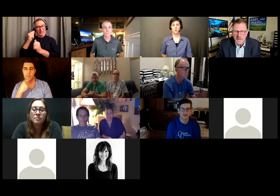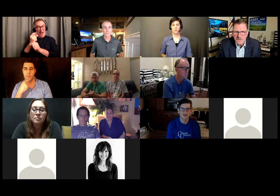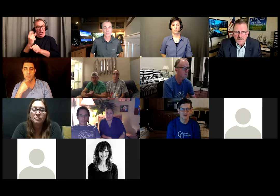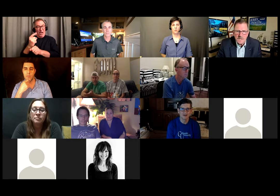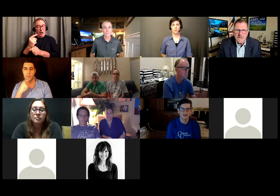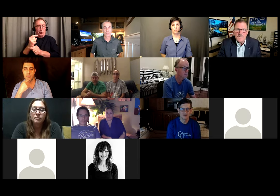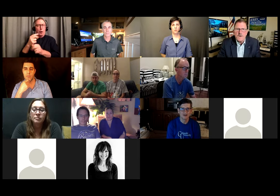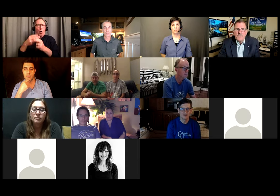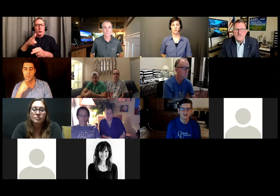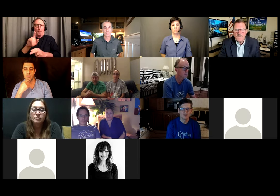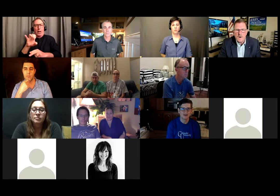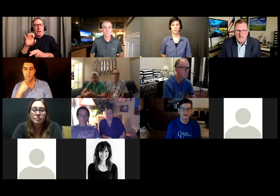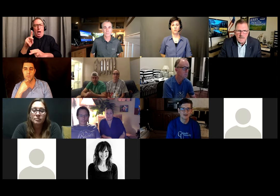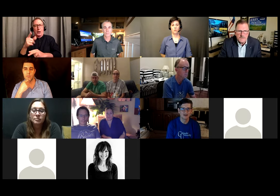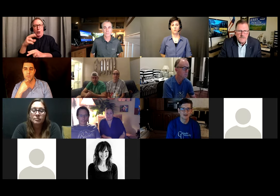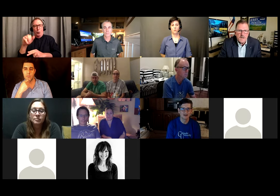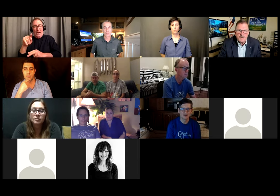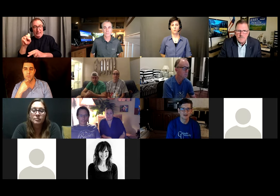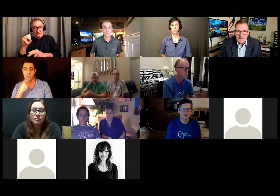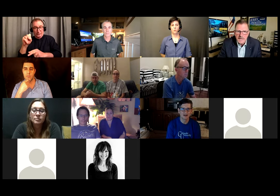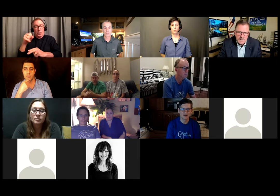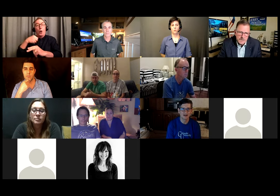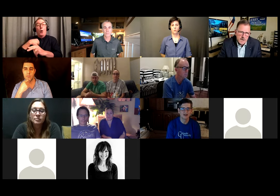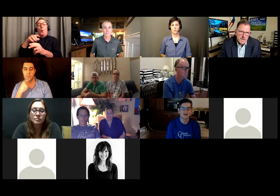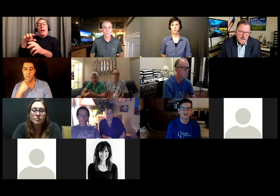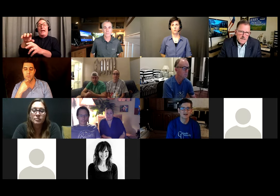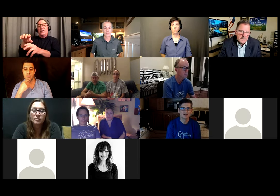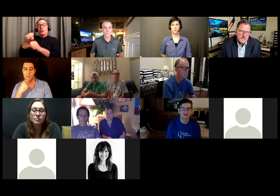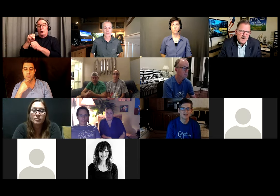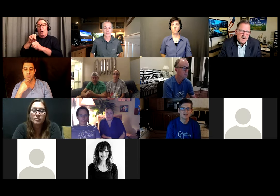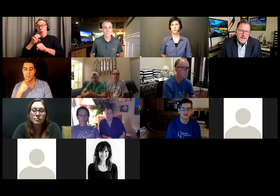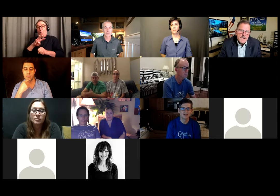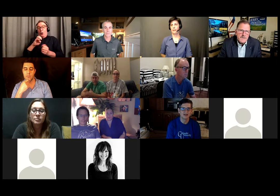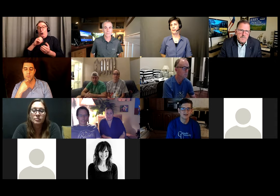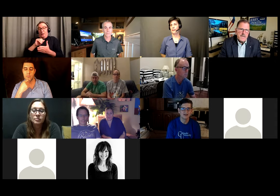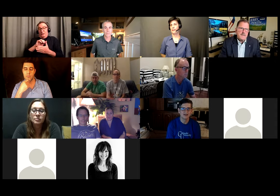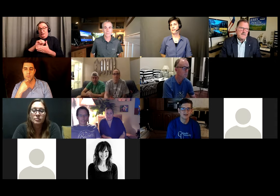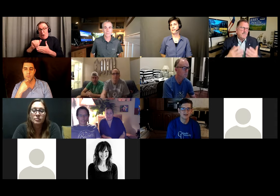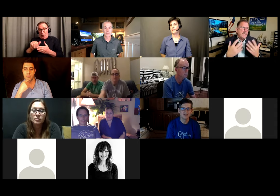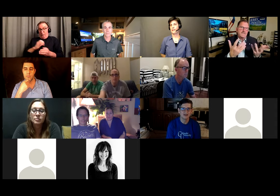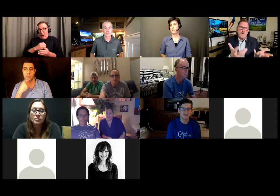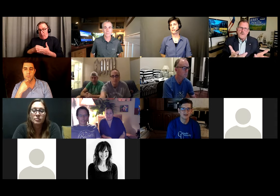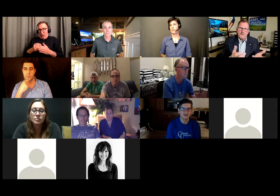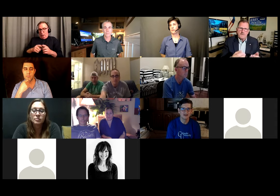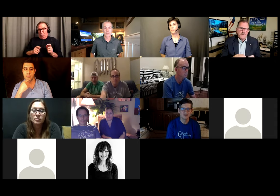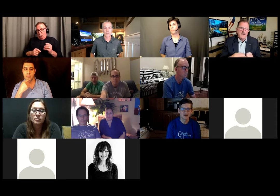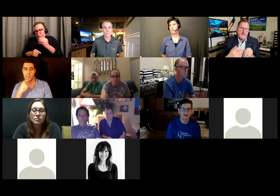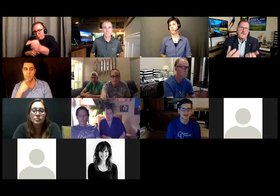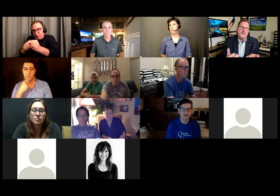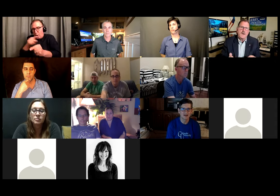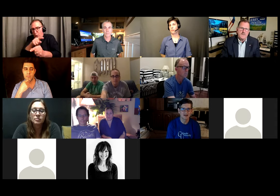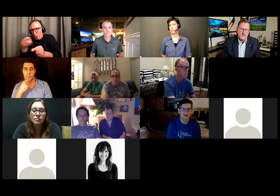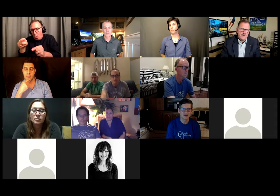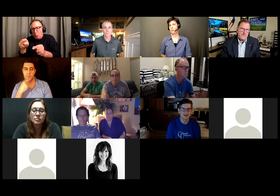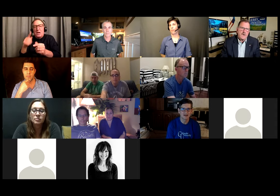grants. We actually took another almost $400,000 and put that into our block grants this year to meet Meals on Wheels and